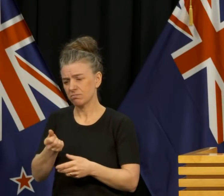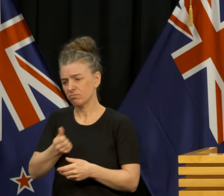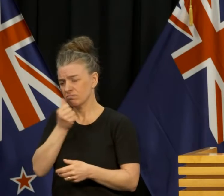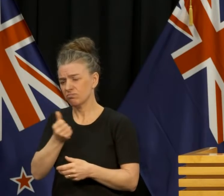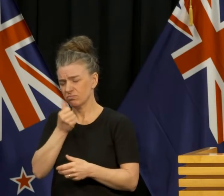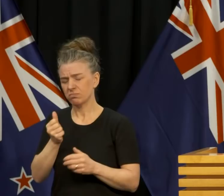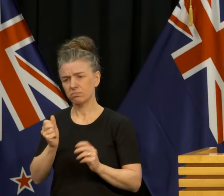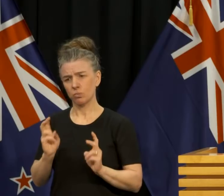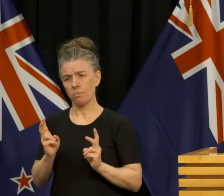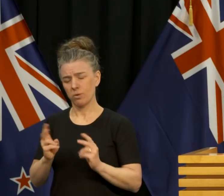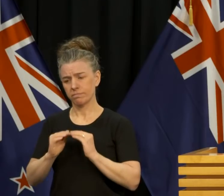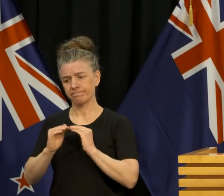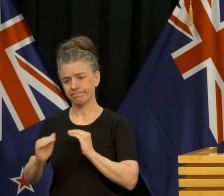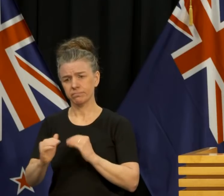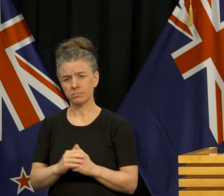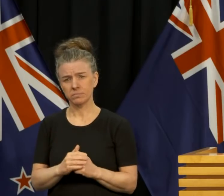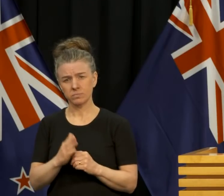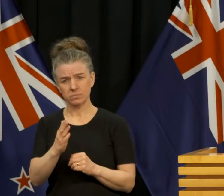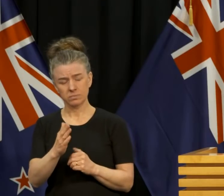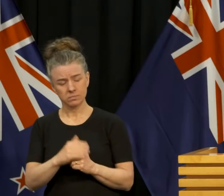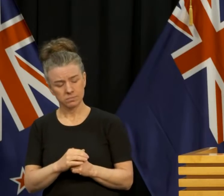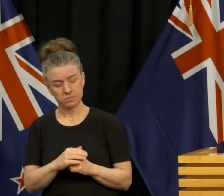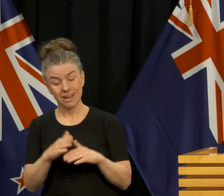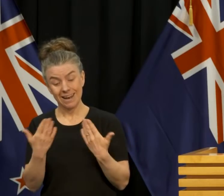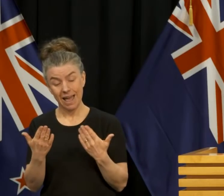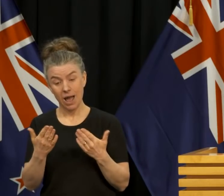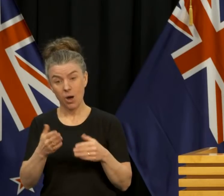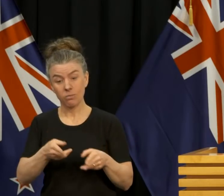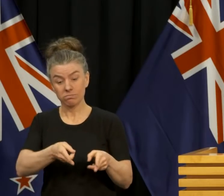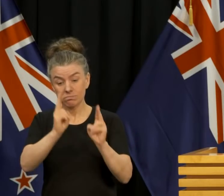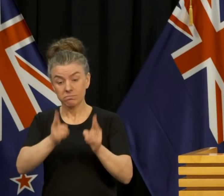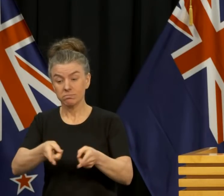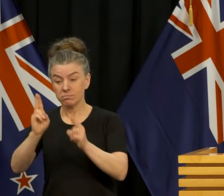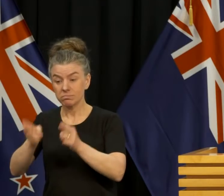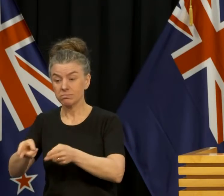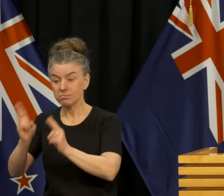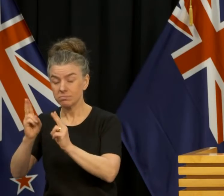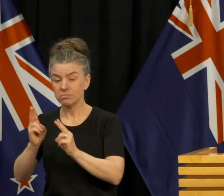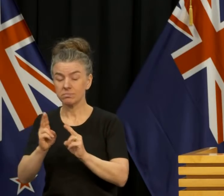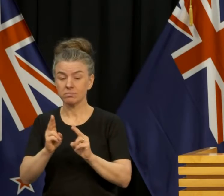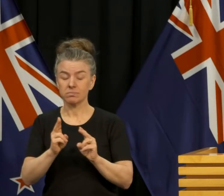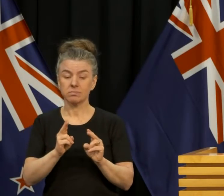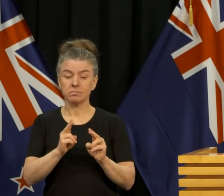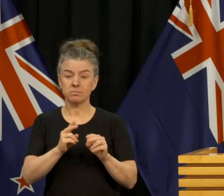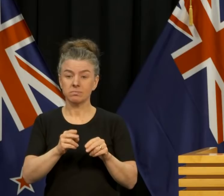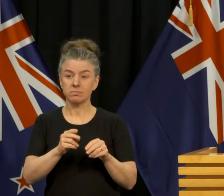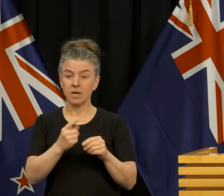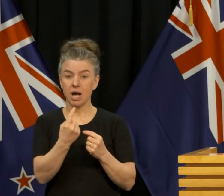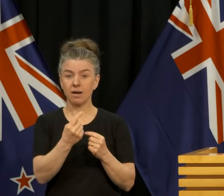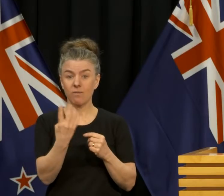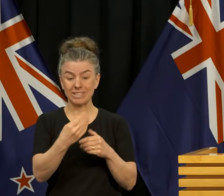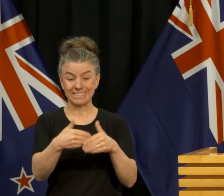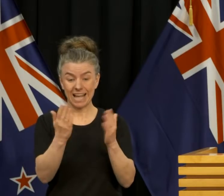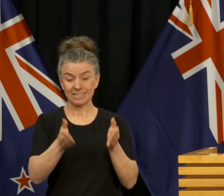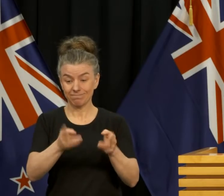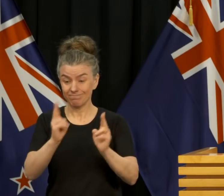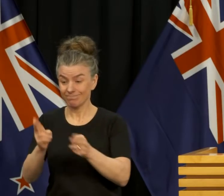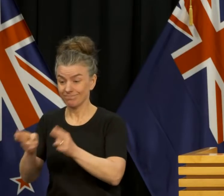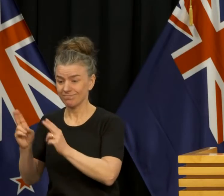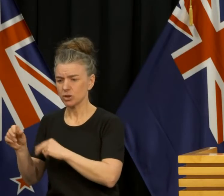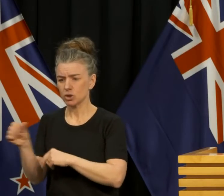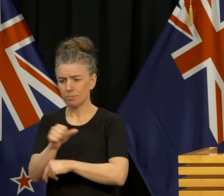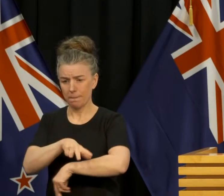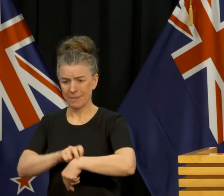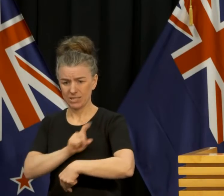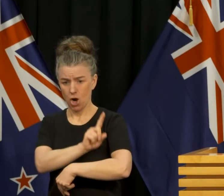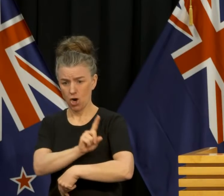be a 24/7 police presence at all self-isolation, managed isolation facilities. Was that in place yesterday in Hamilton, and if it